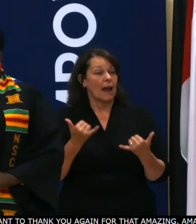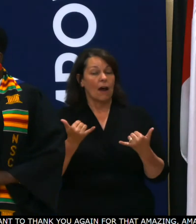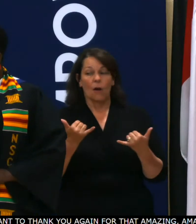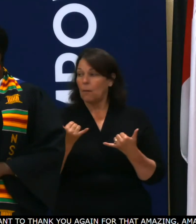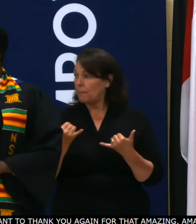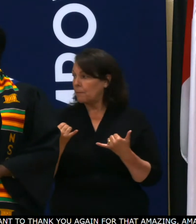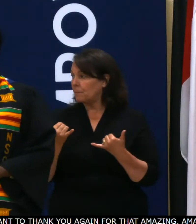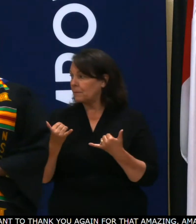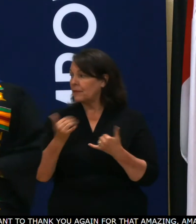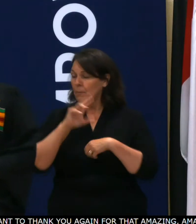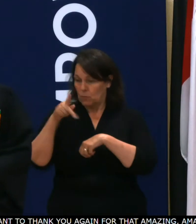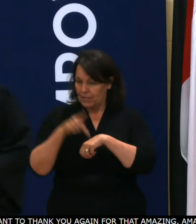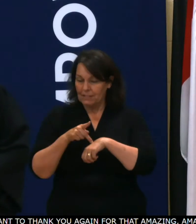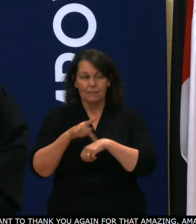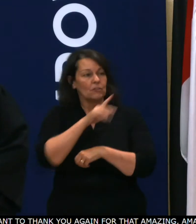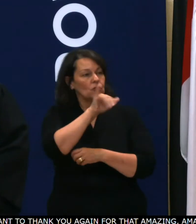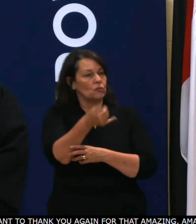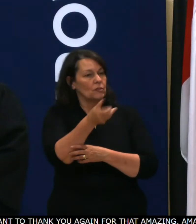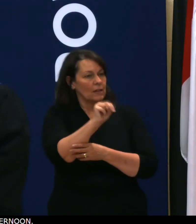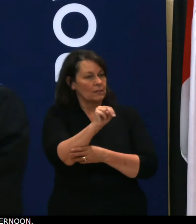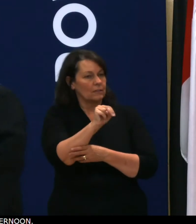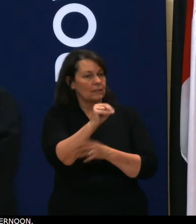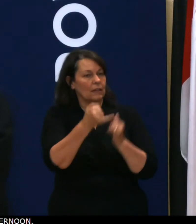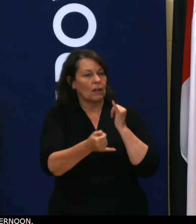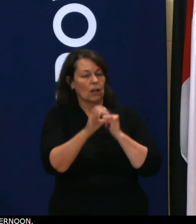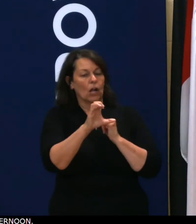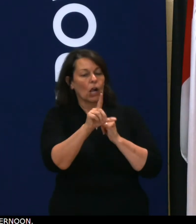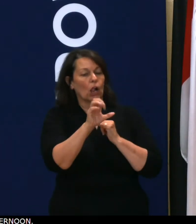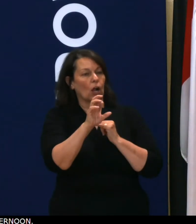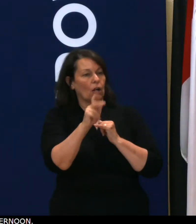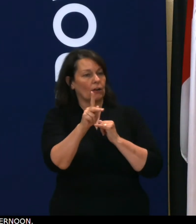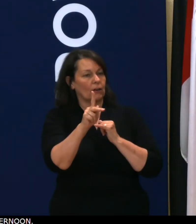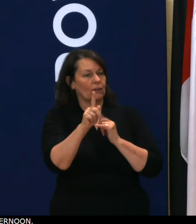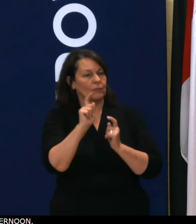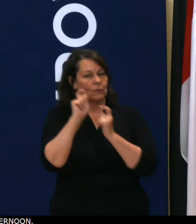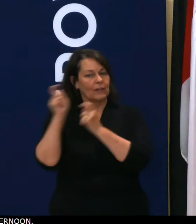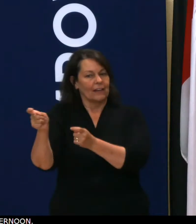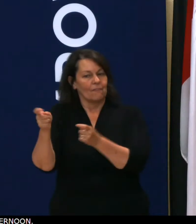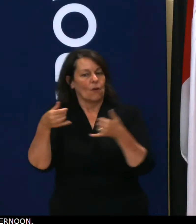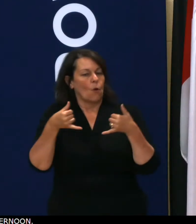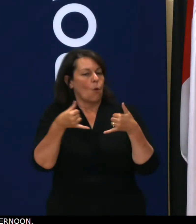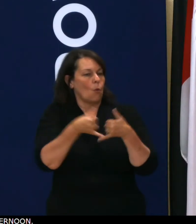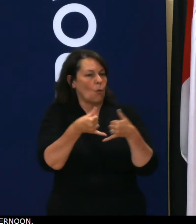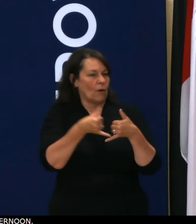call on our principal, Jason Clark, to present the Valedictorian Award.